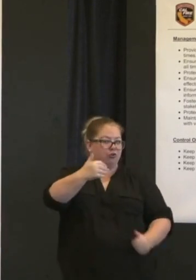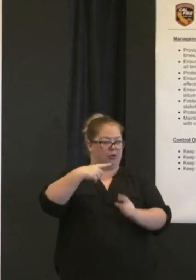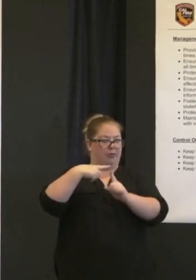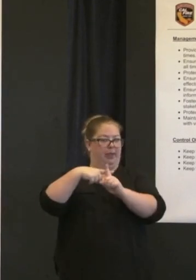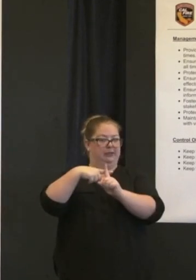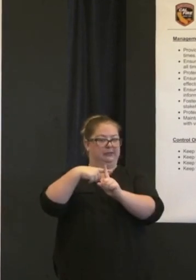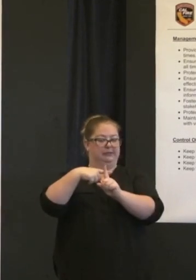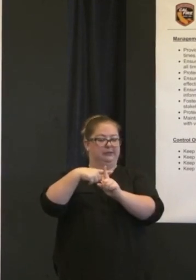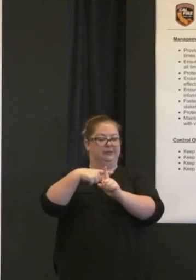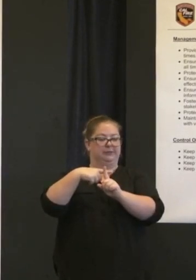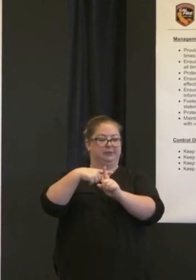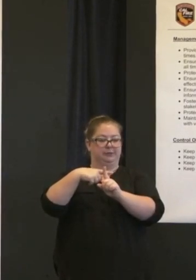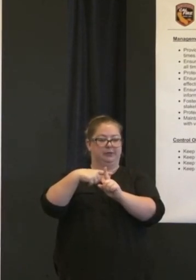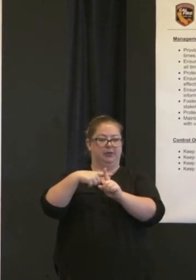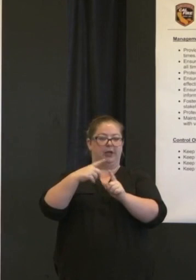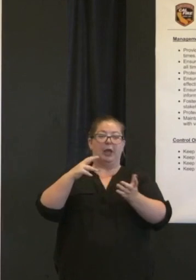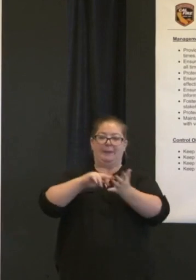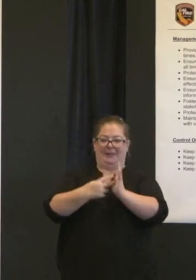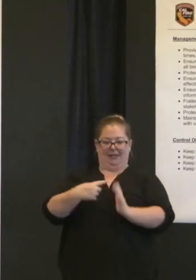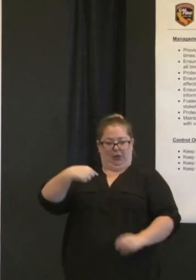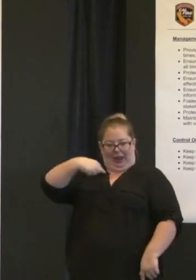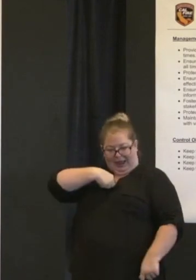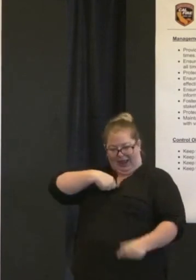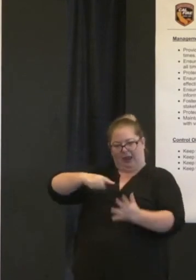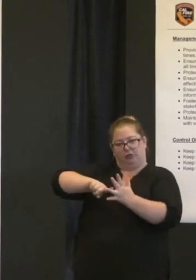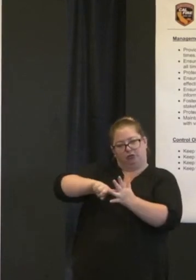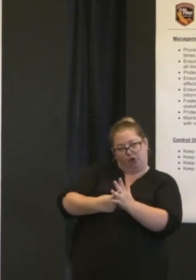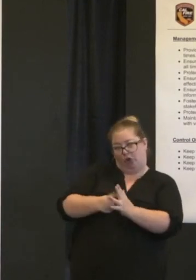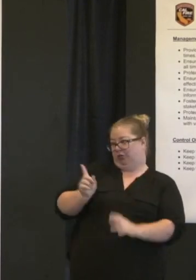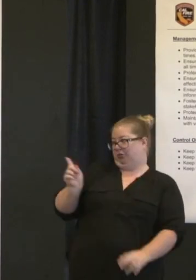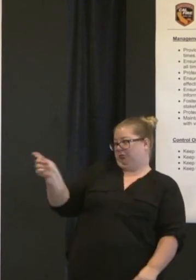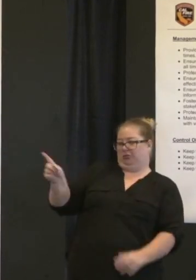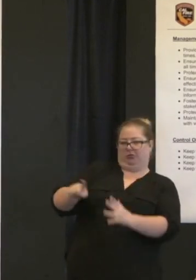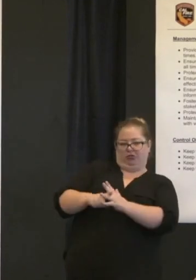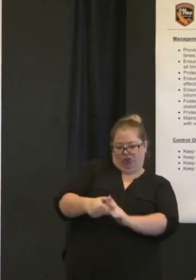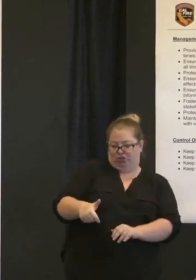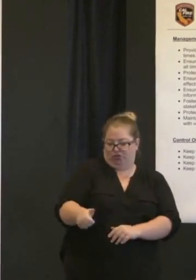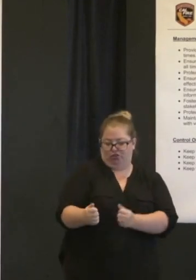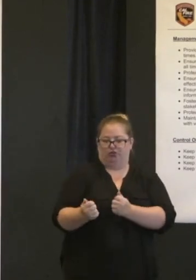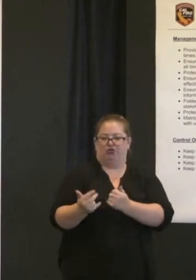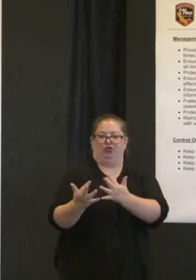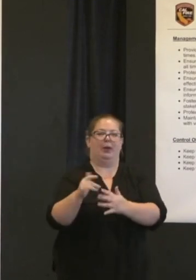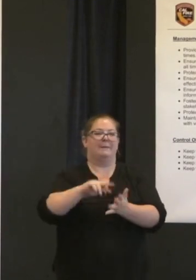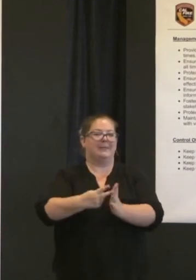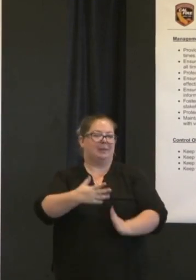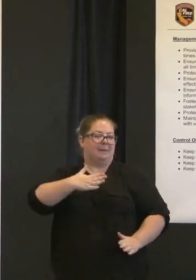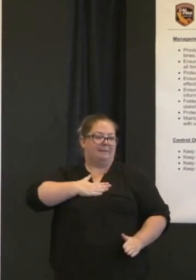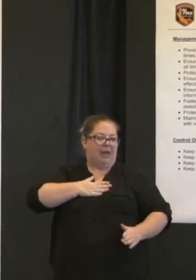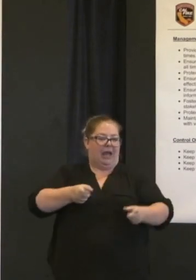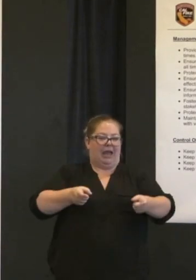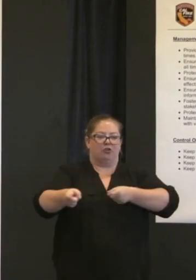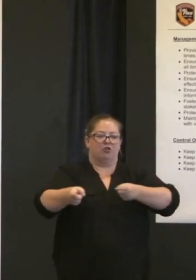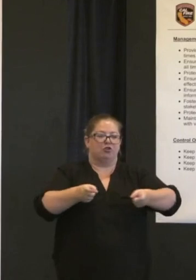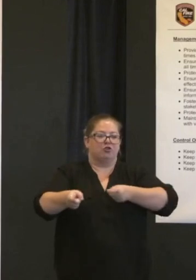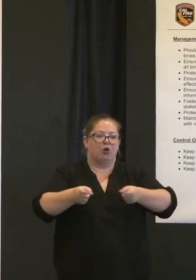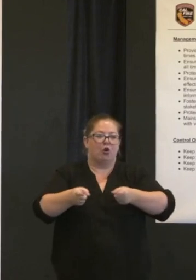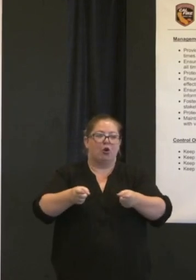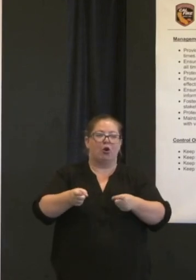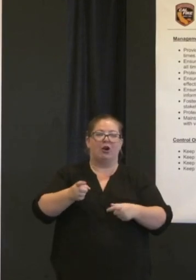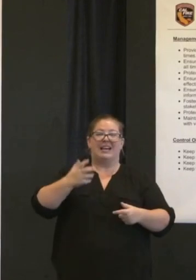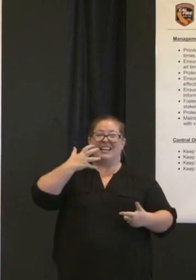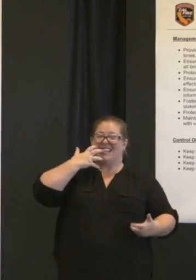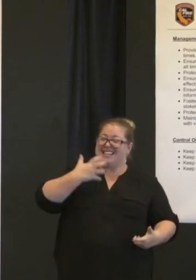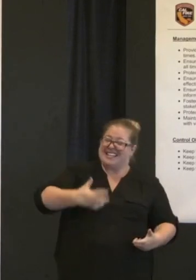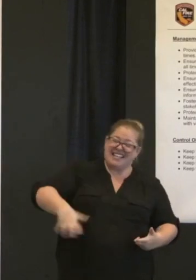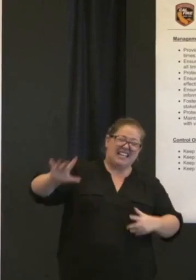is great. By doing that, we reduce the amount of heat, which actually saves a lot of the vegetation in the area. So we take a lot of the quick burning fuels